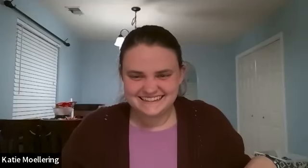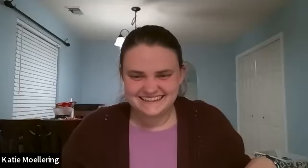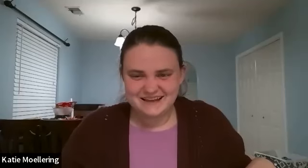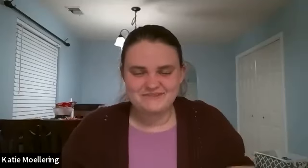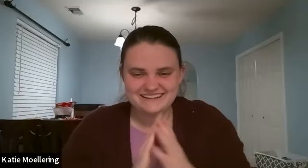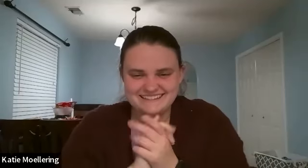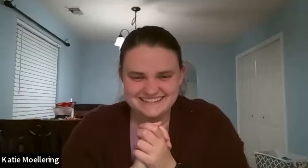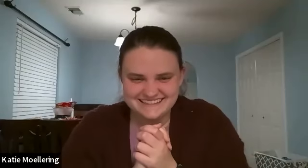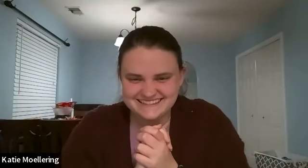I'm ready to see this.